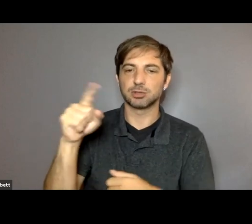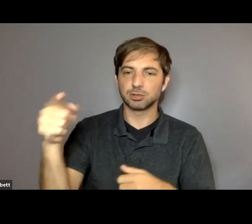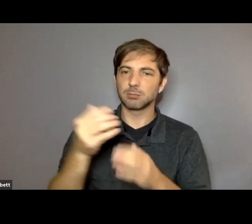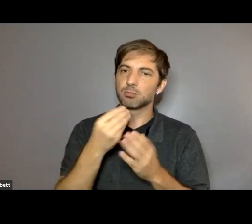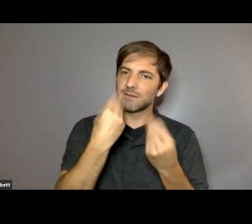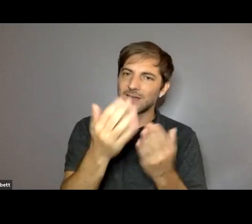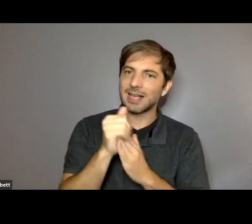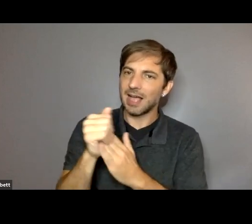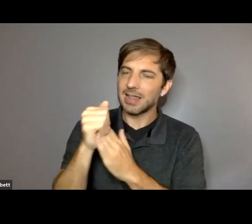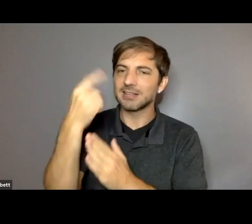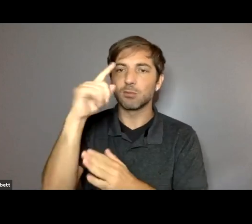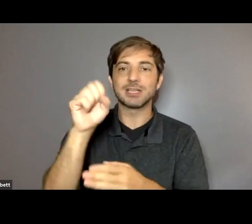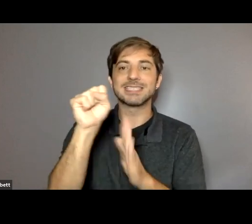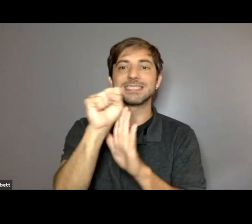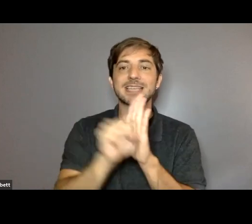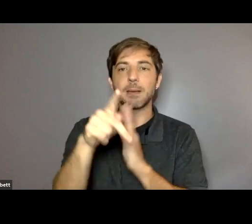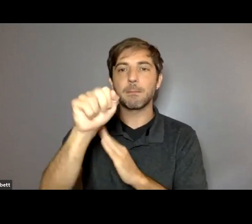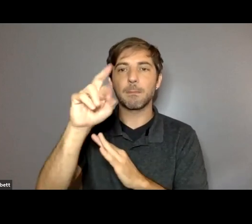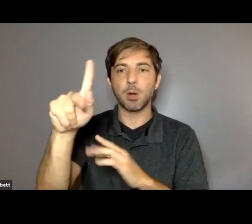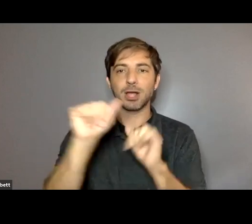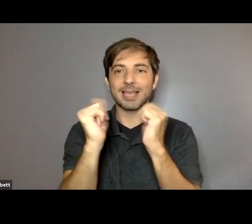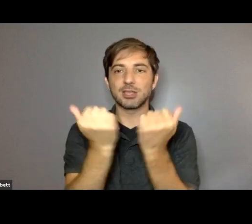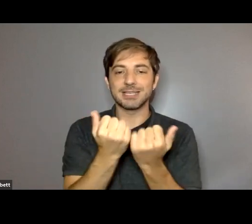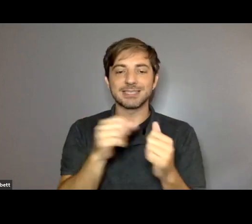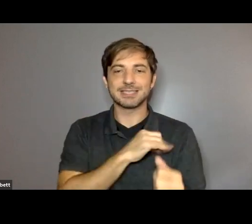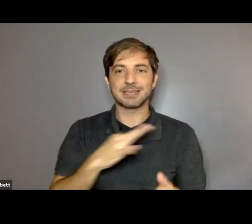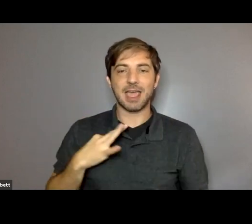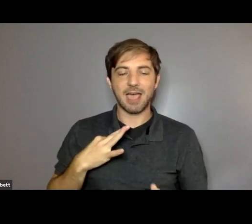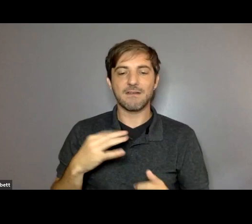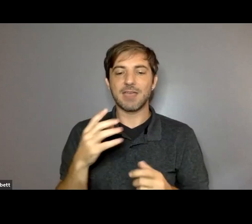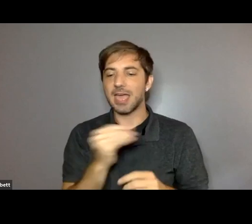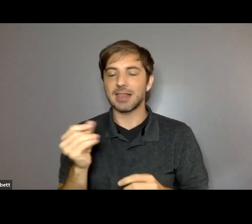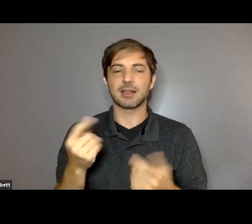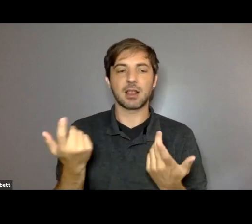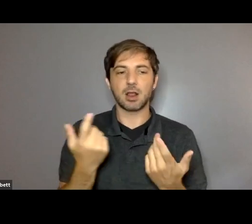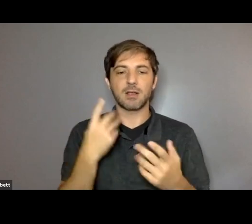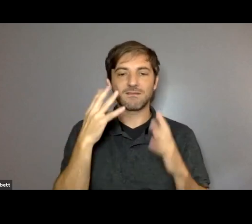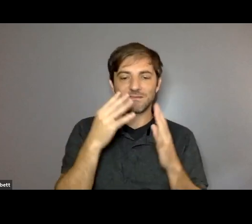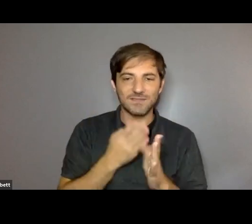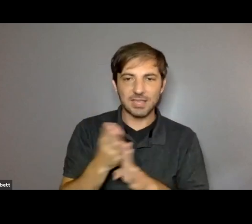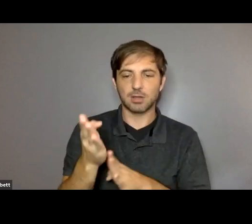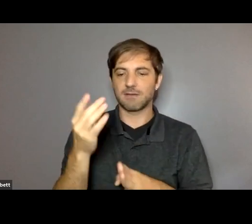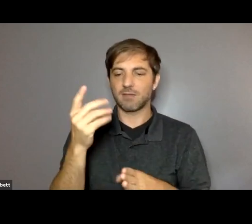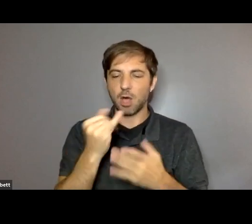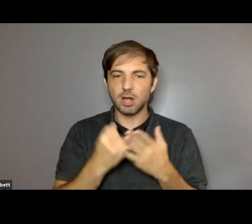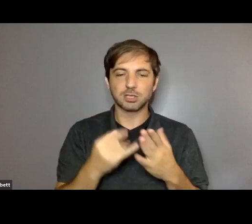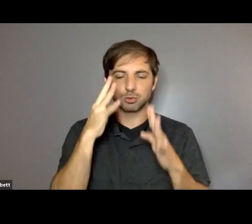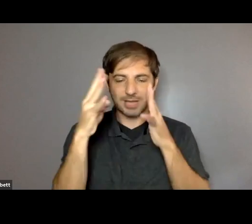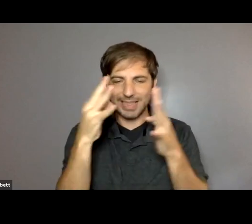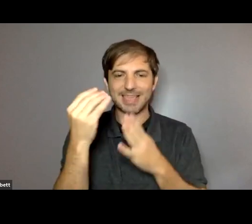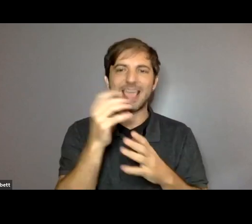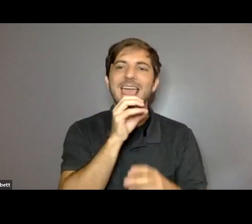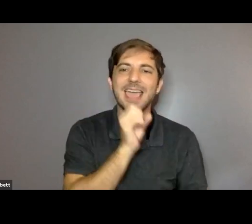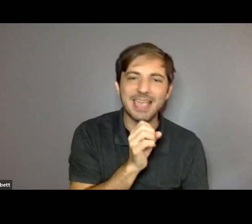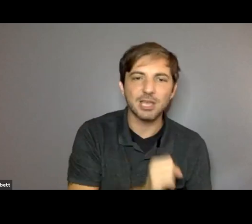arts agency staff and professional working field of the arts access, creating, aging, and arts and